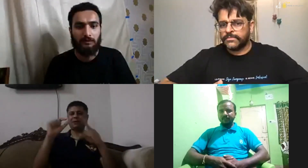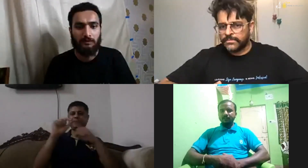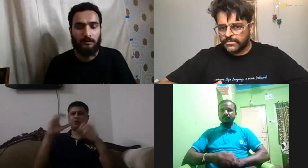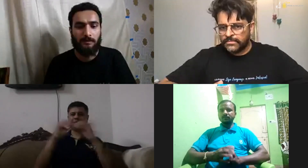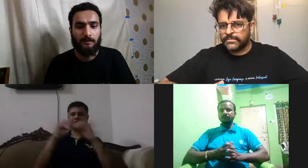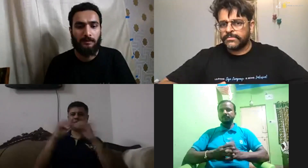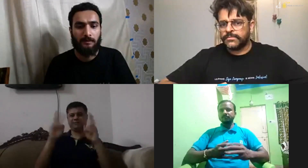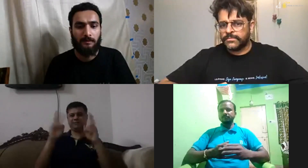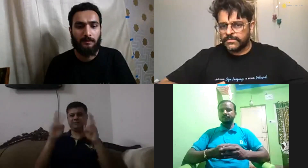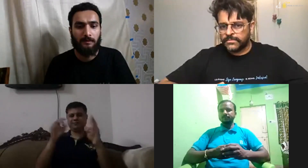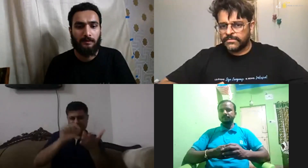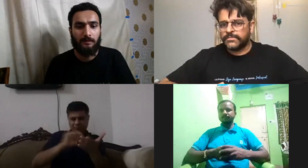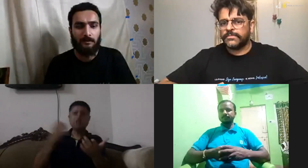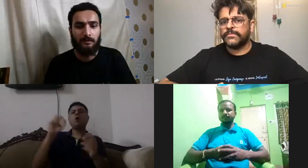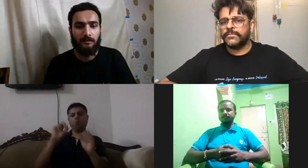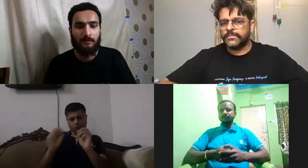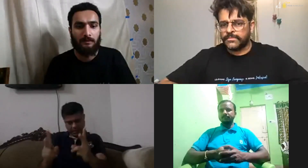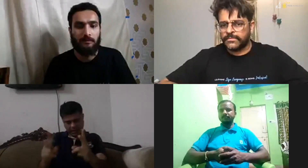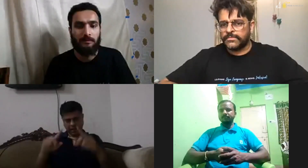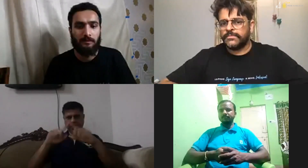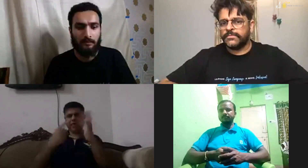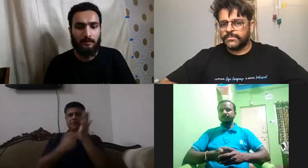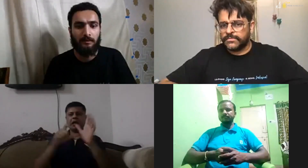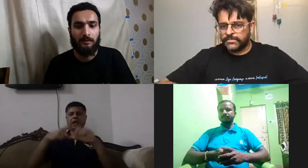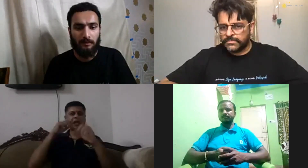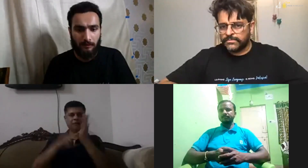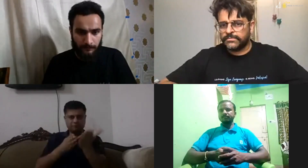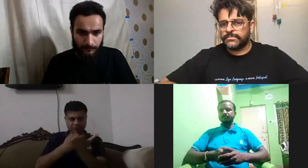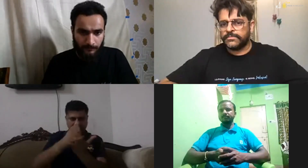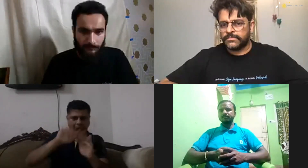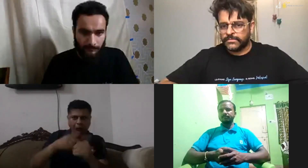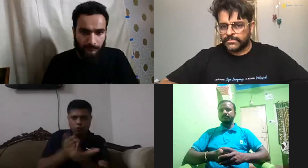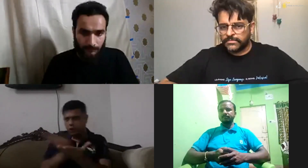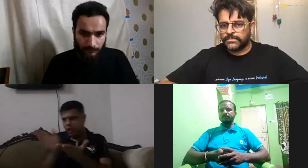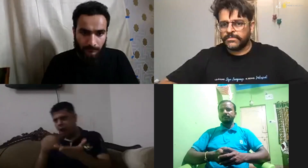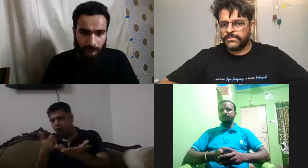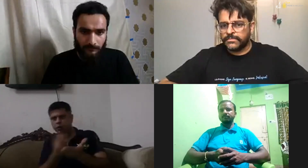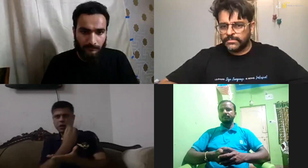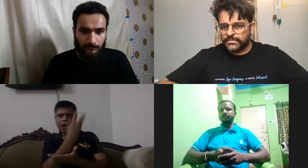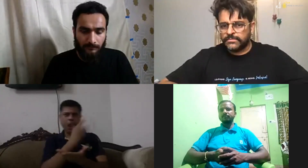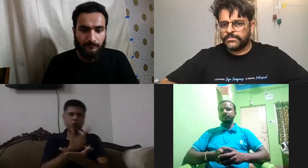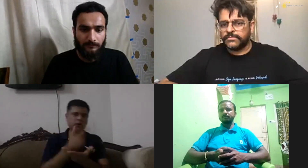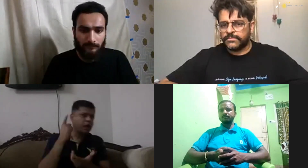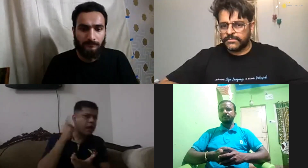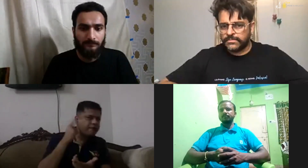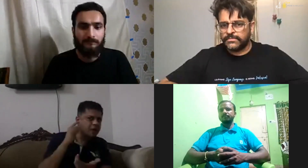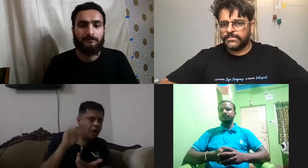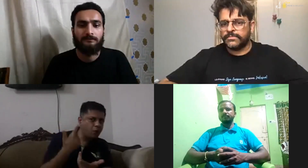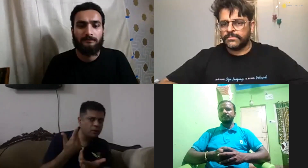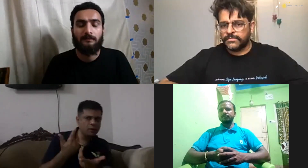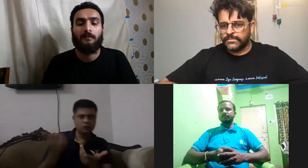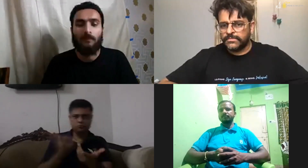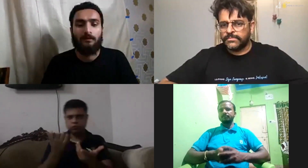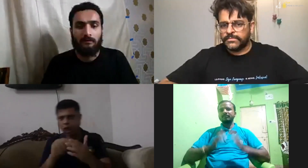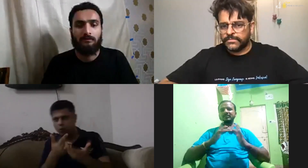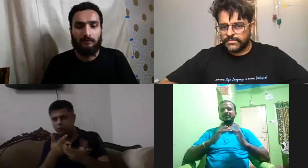even like even for my parents that was there, the draft, we created some drafts and see that we saw